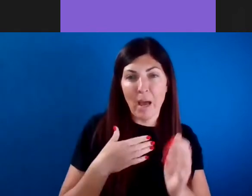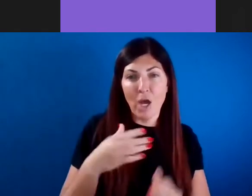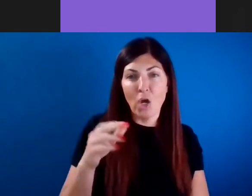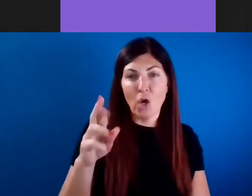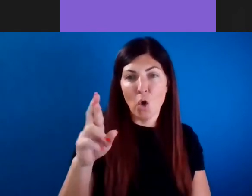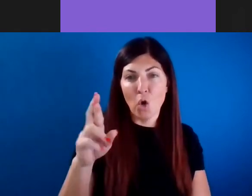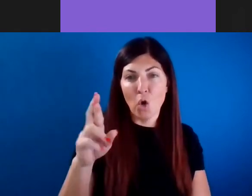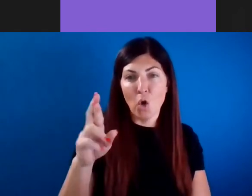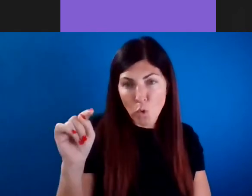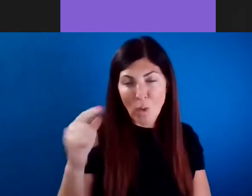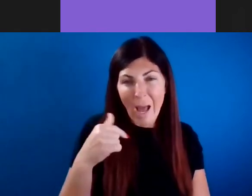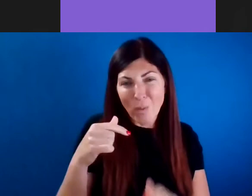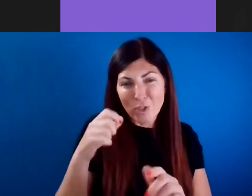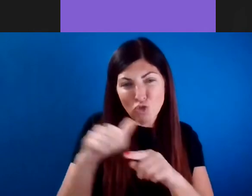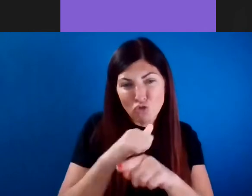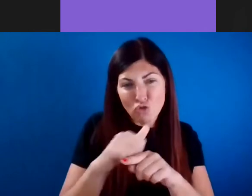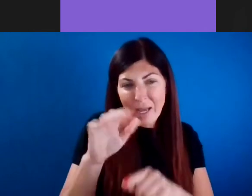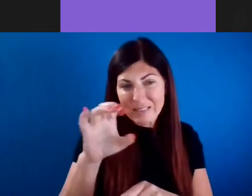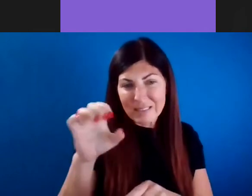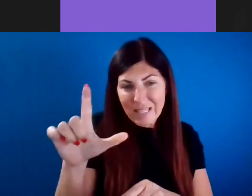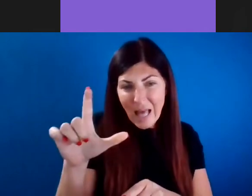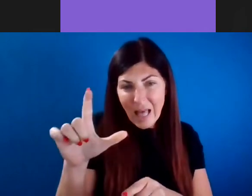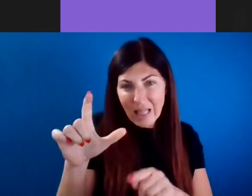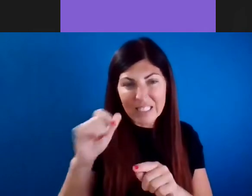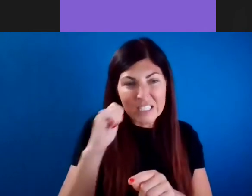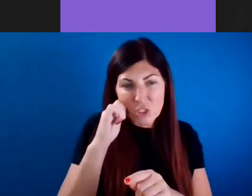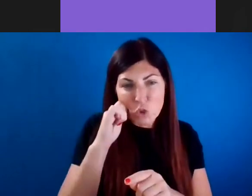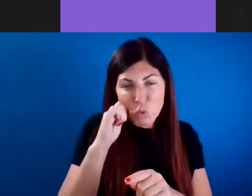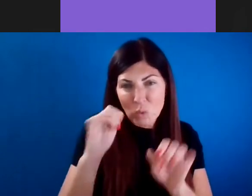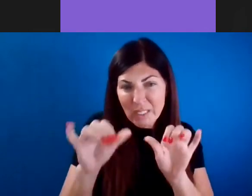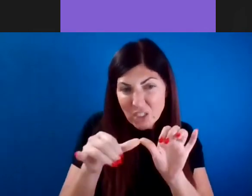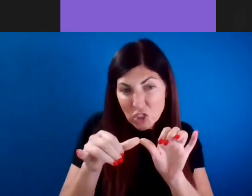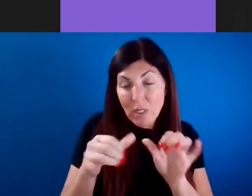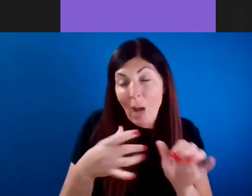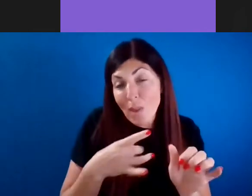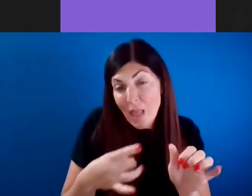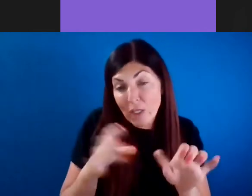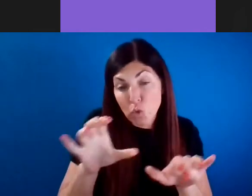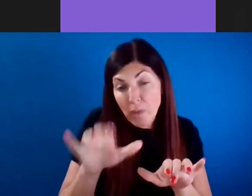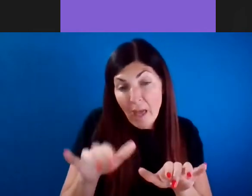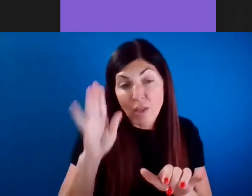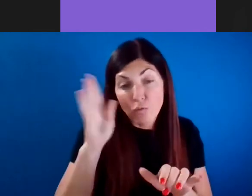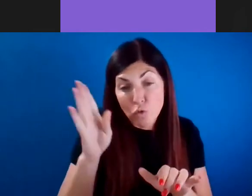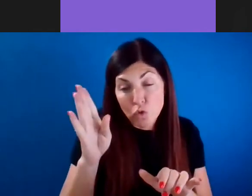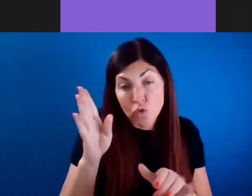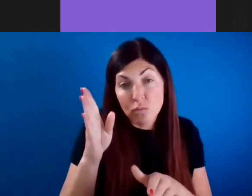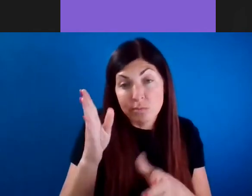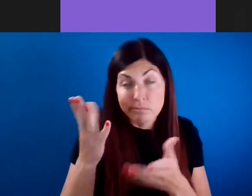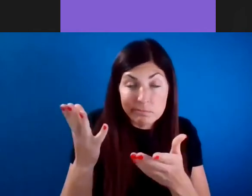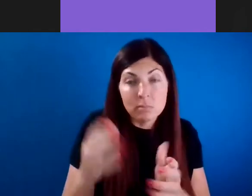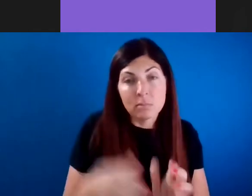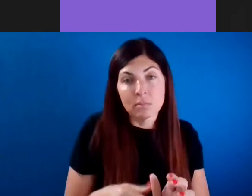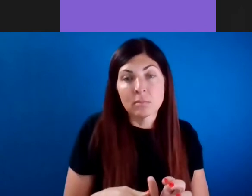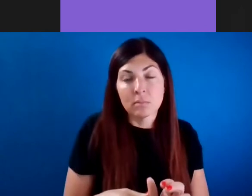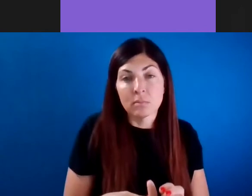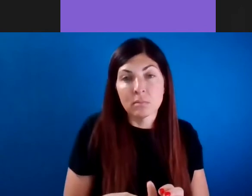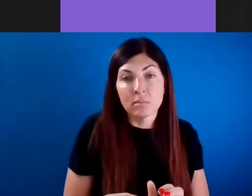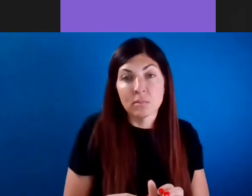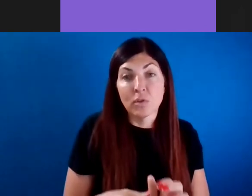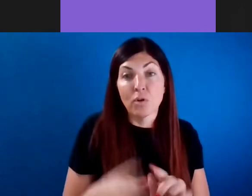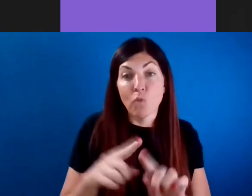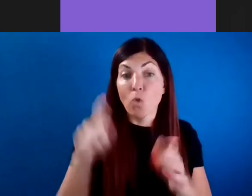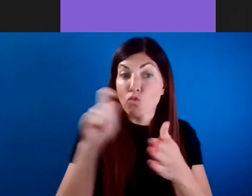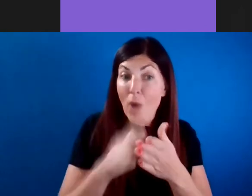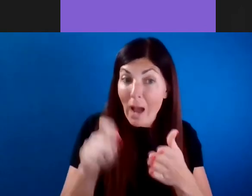do cell and tissue engineering, and I would like to touch that again in the future at some point. As for